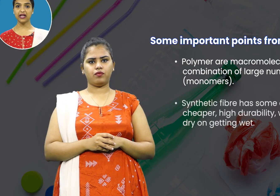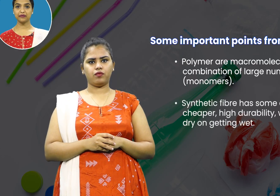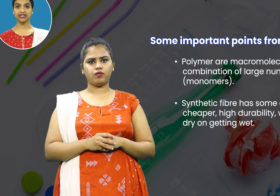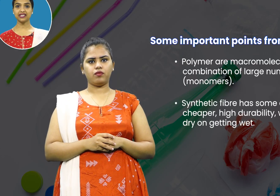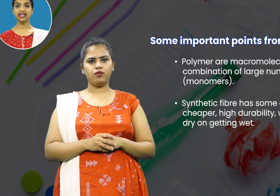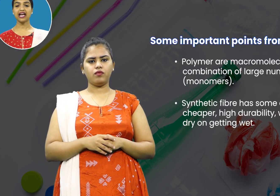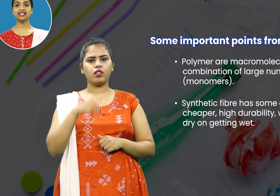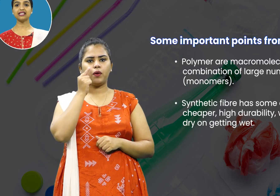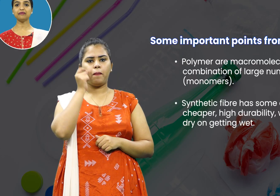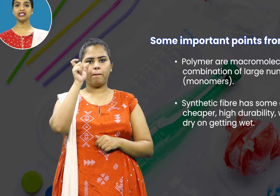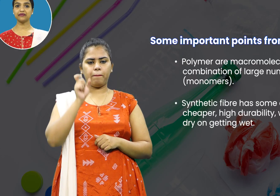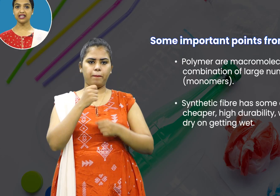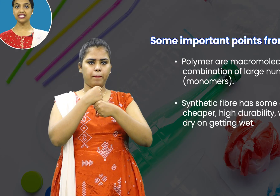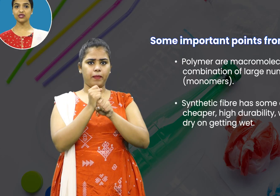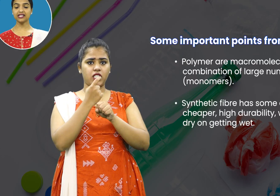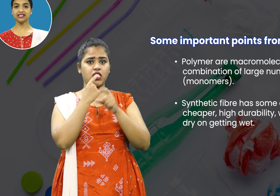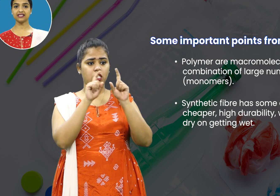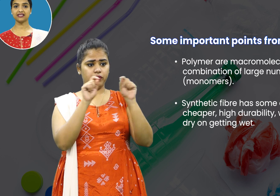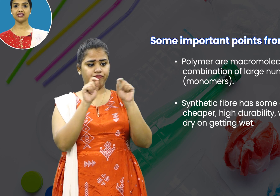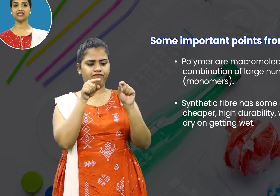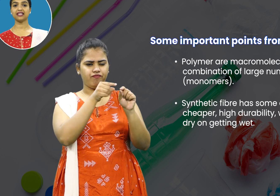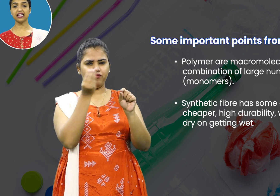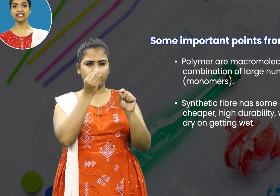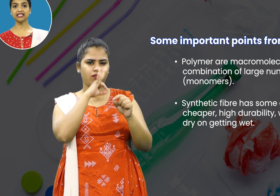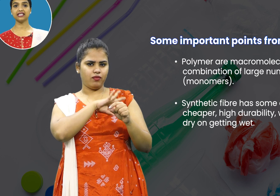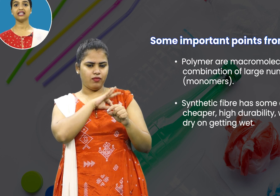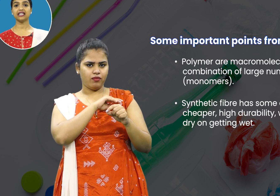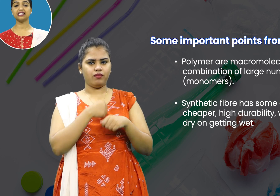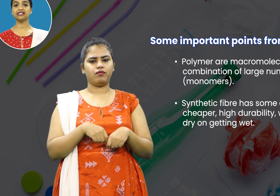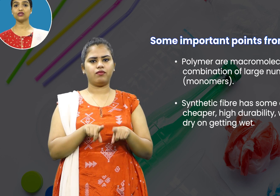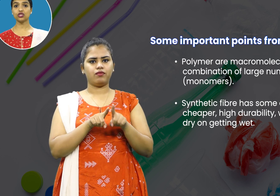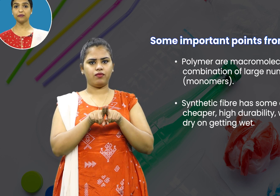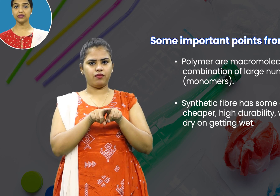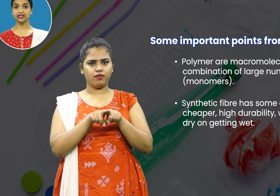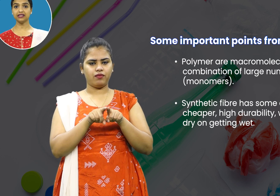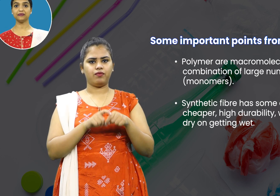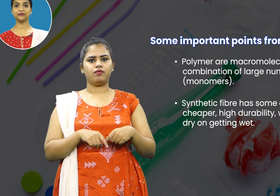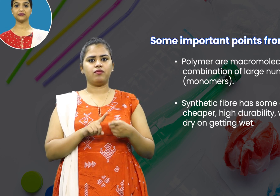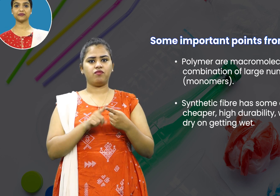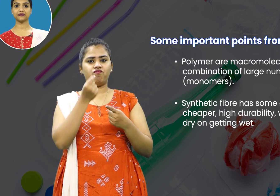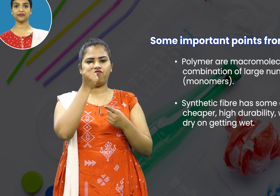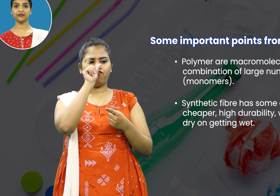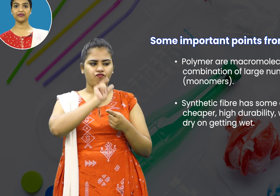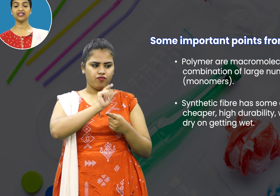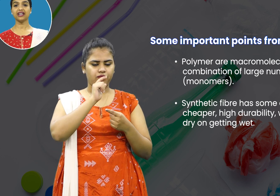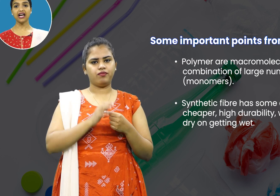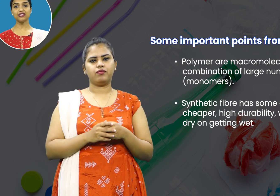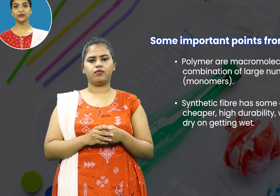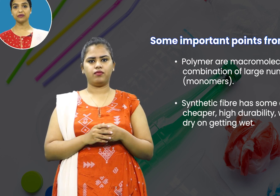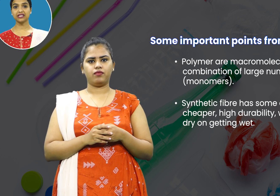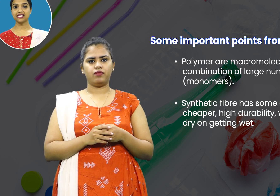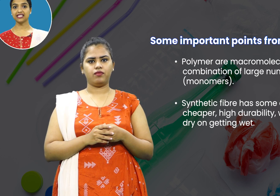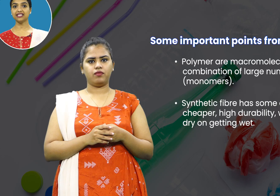Synthetic fiber has some advantages like it is cheaper,